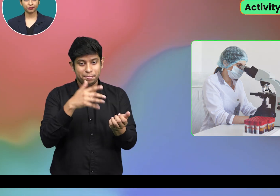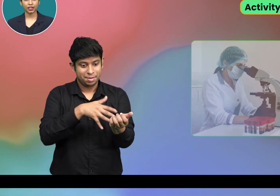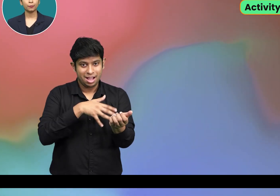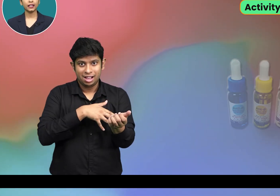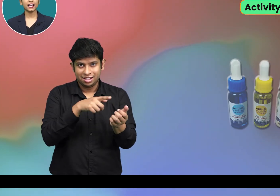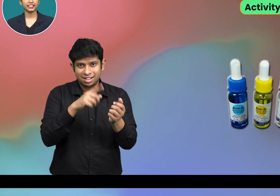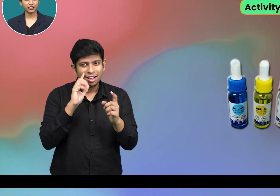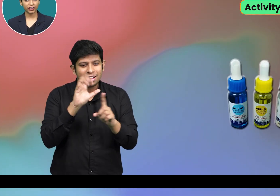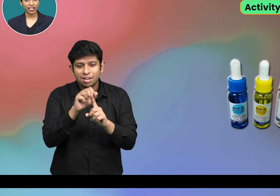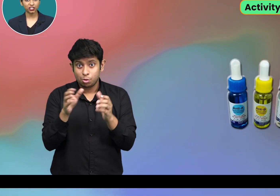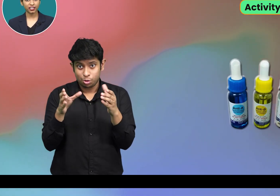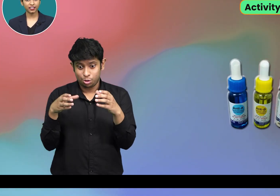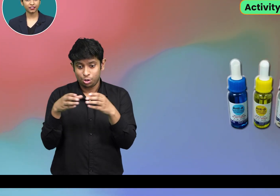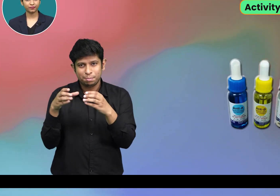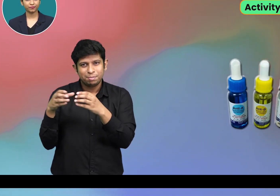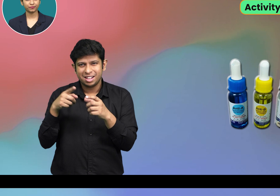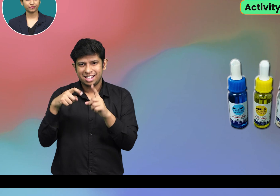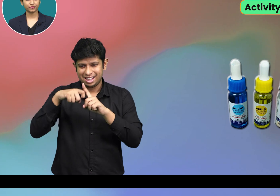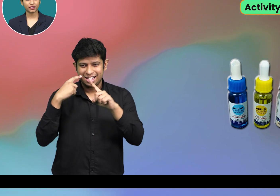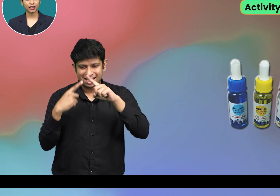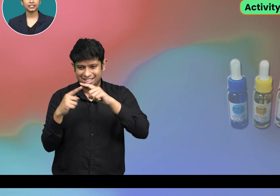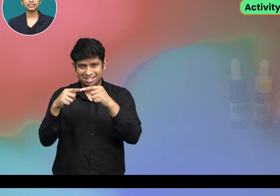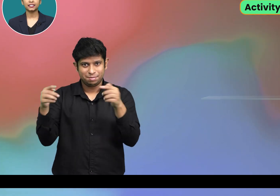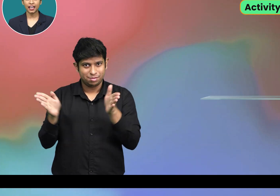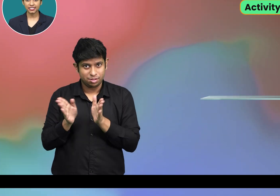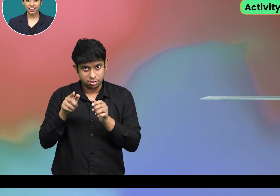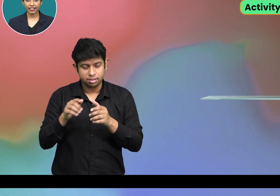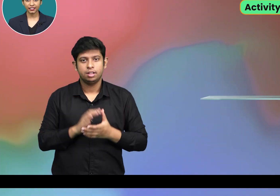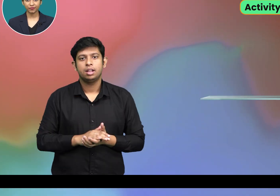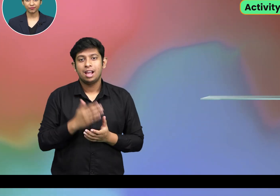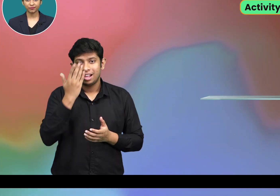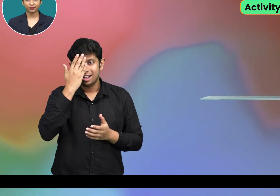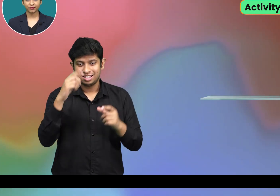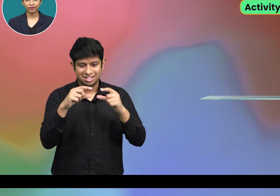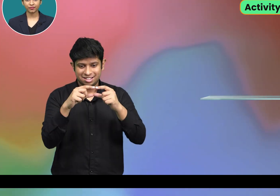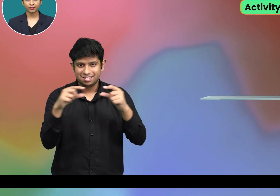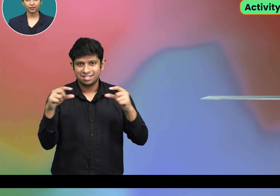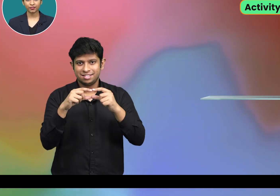Requirements: blood identification kit, glass slide,